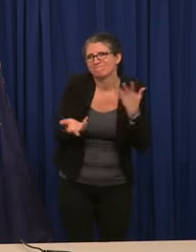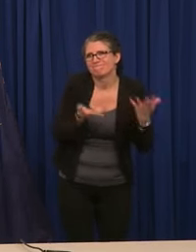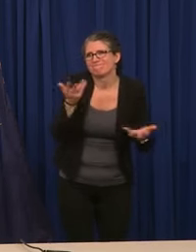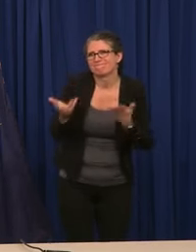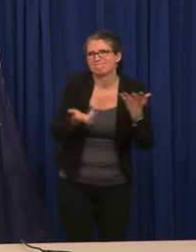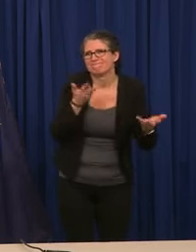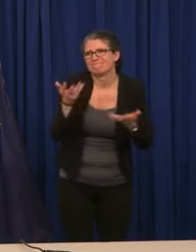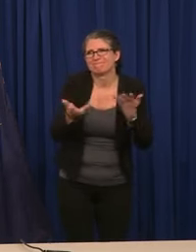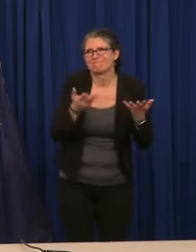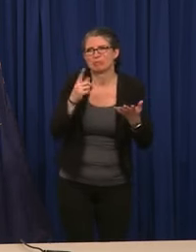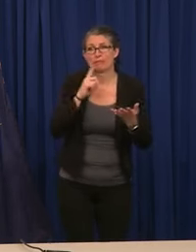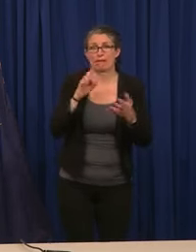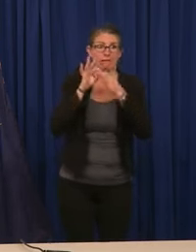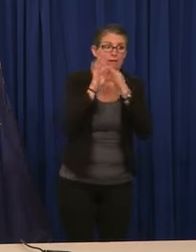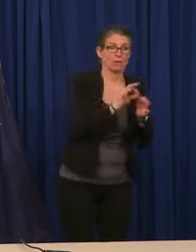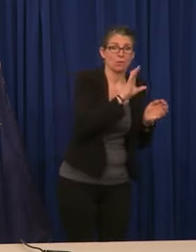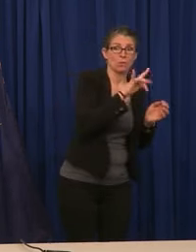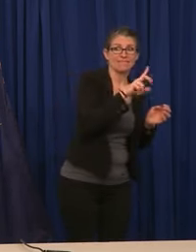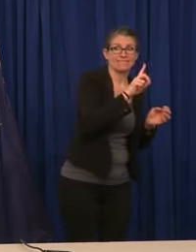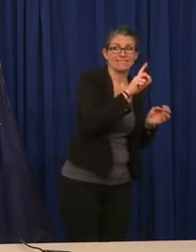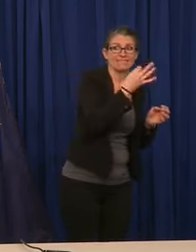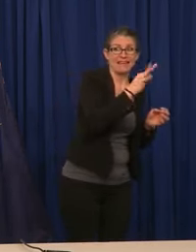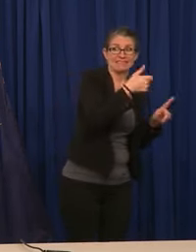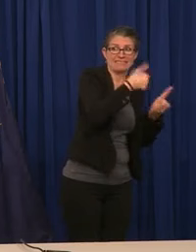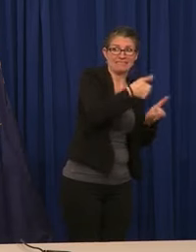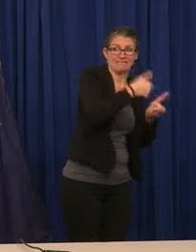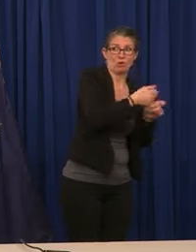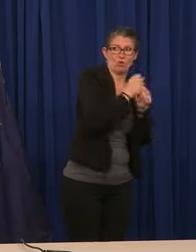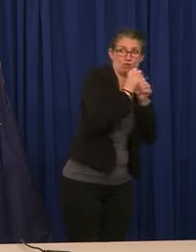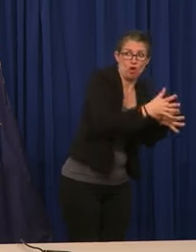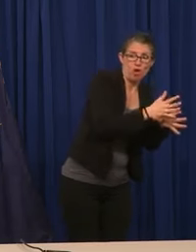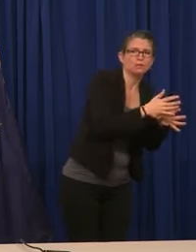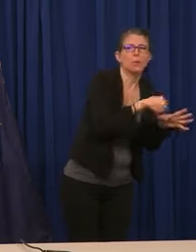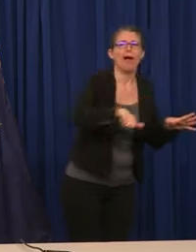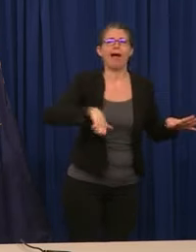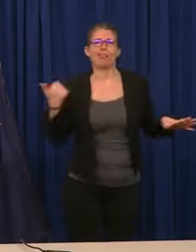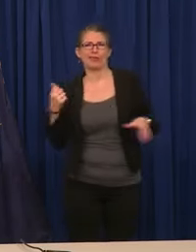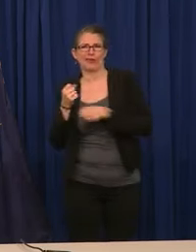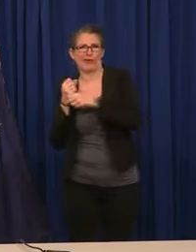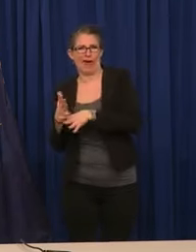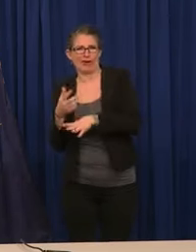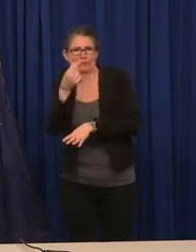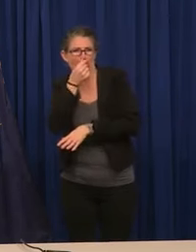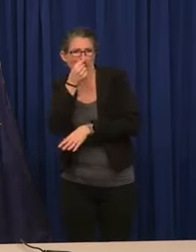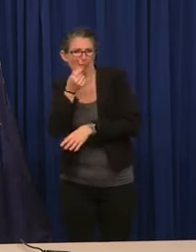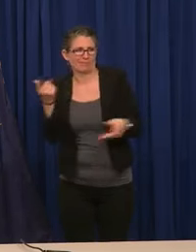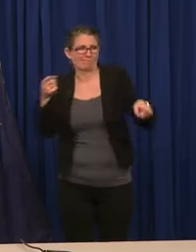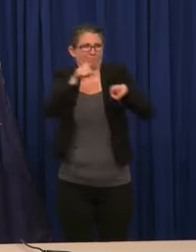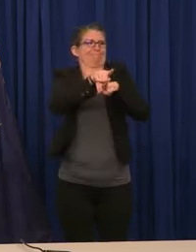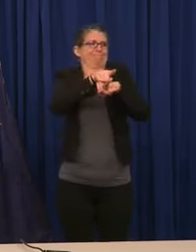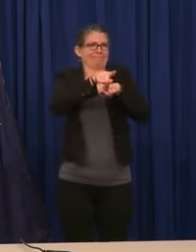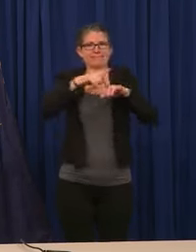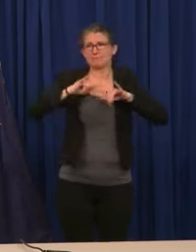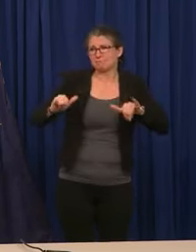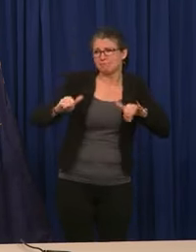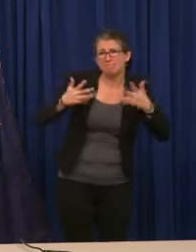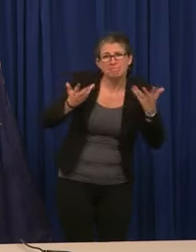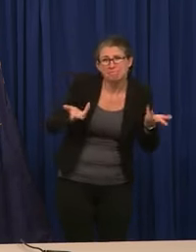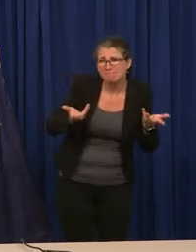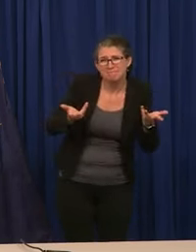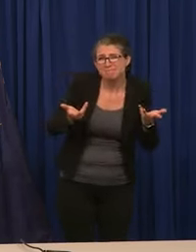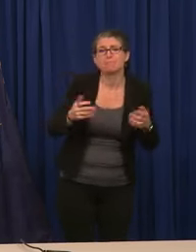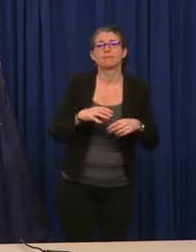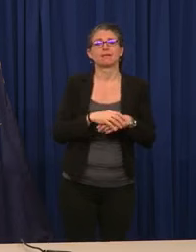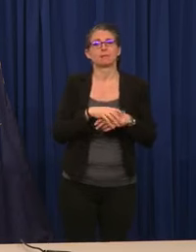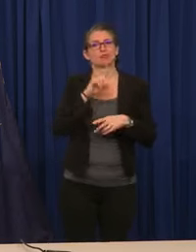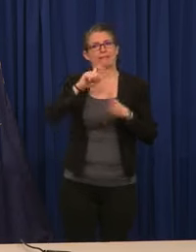100% clear yet. What I think is important, though, are two things. The first is that some of these other symptoms we've seen,